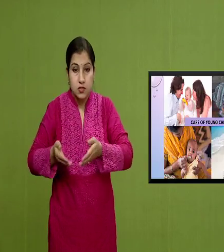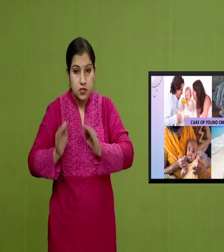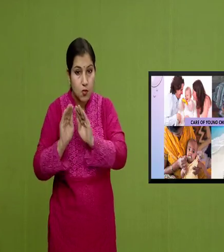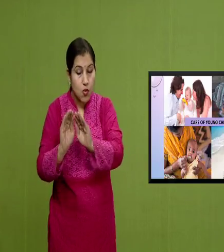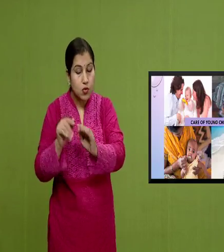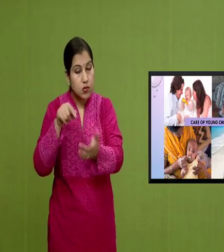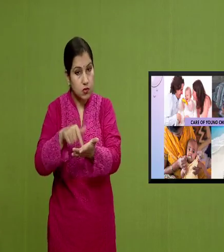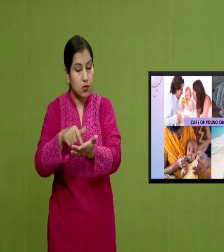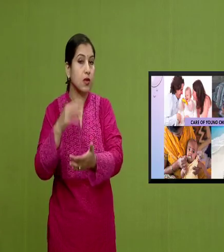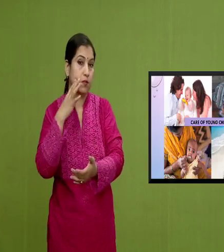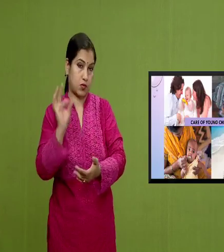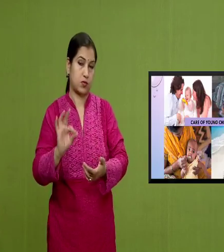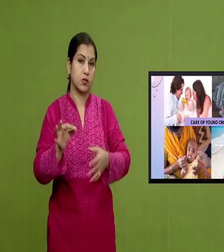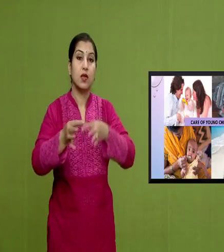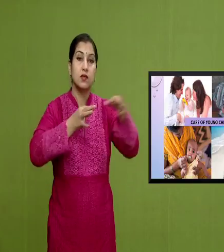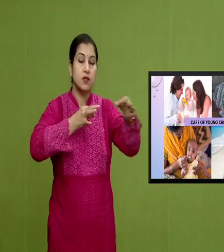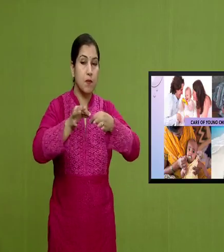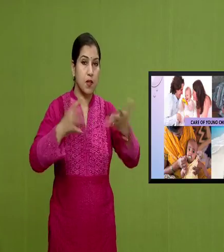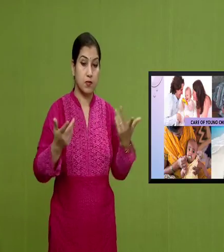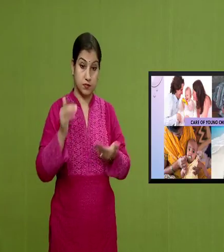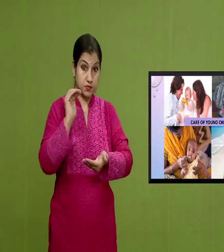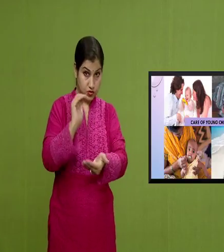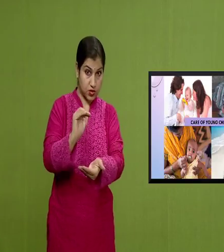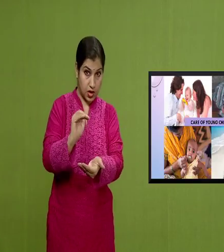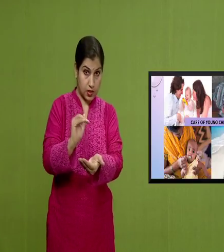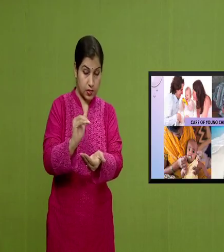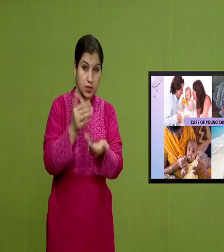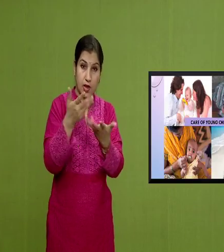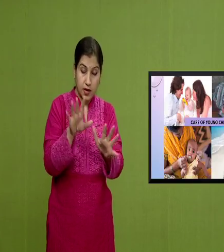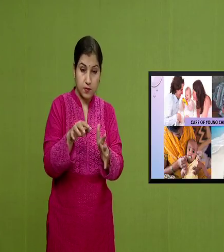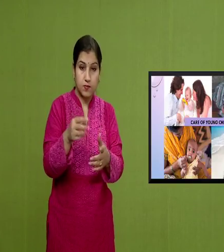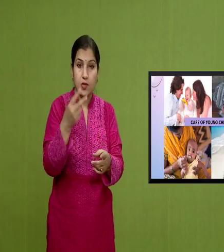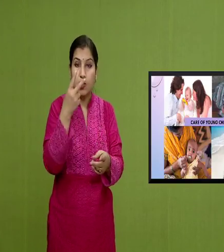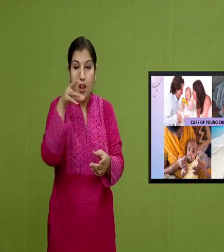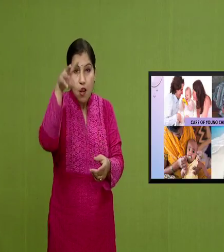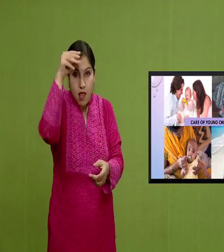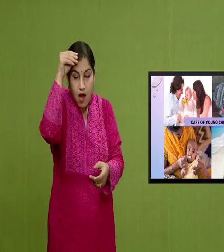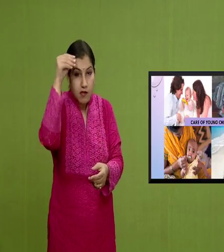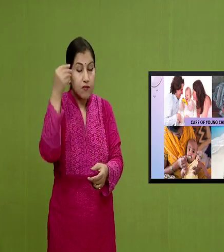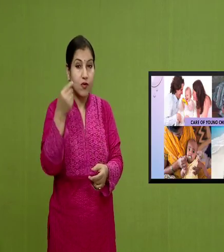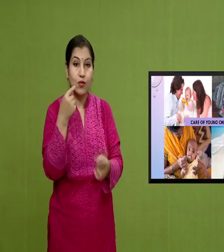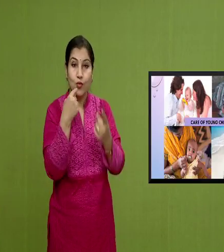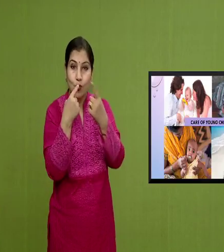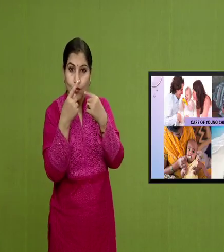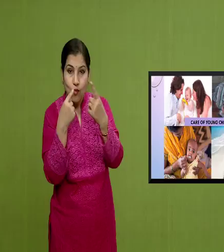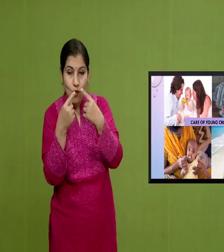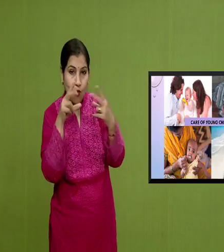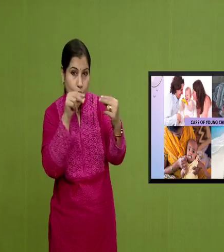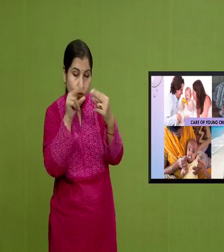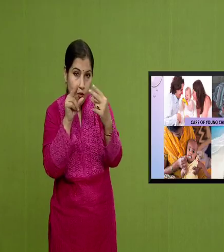For example, a child learns to talk as his or